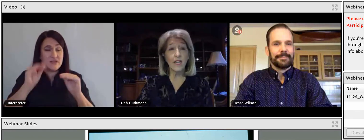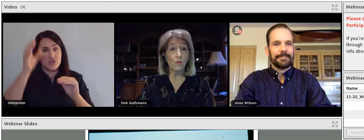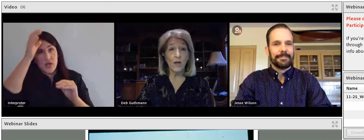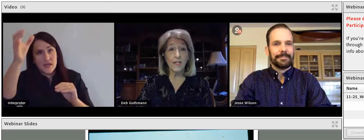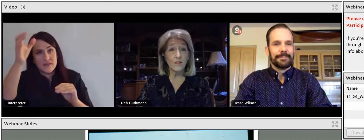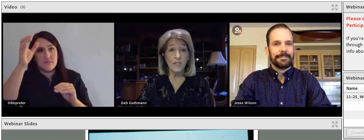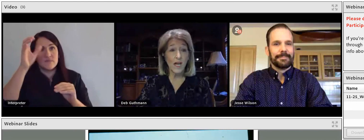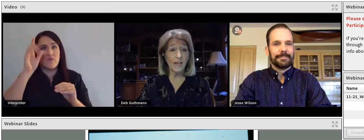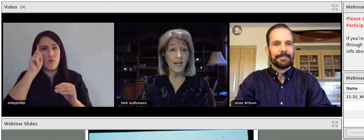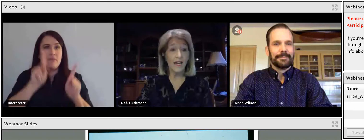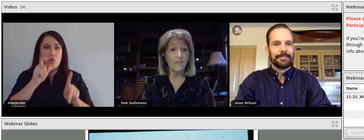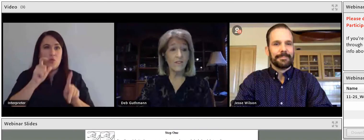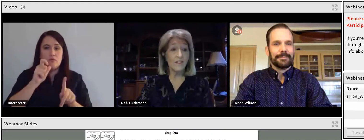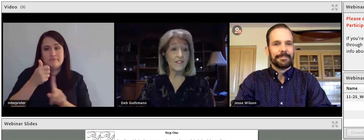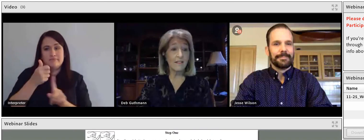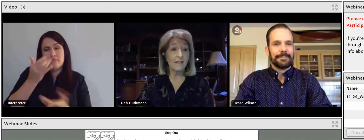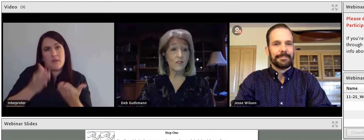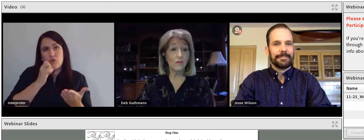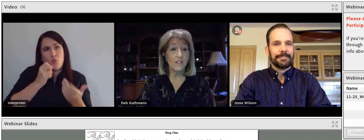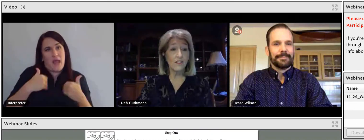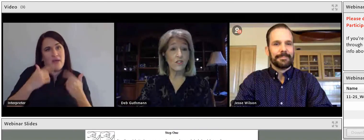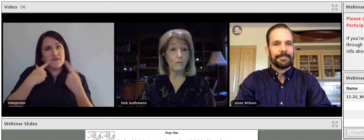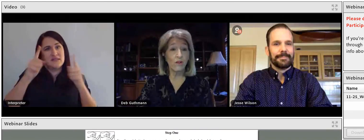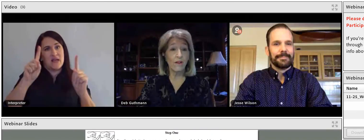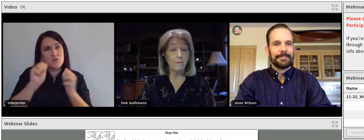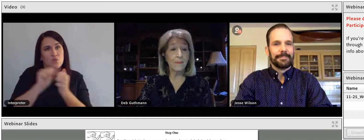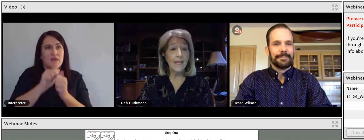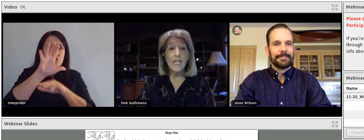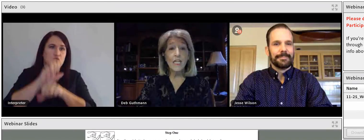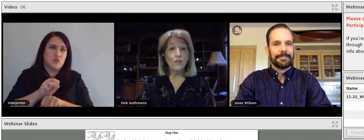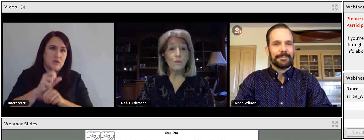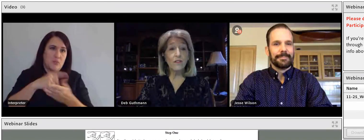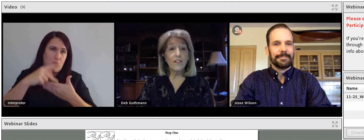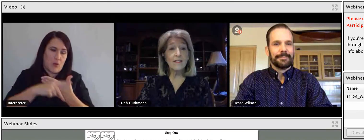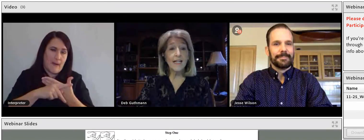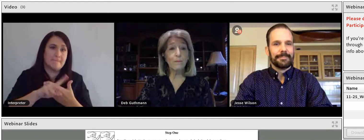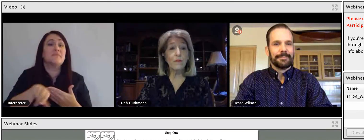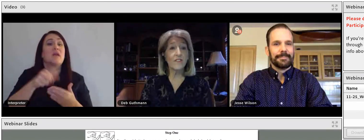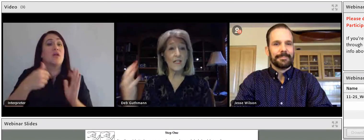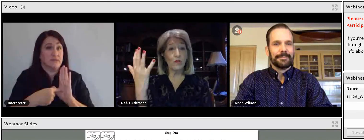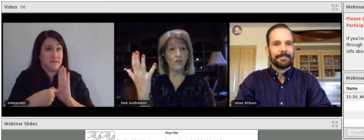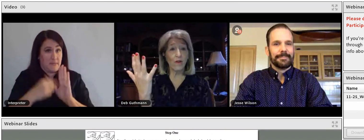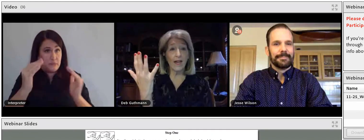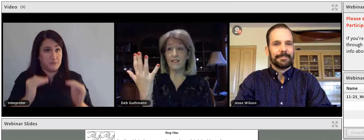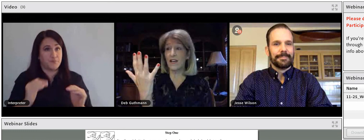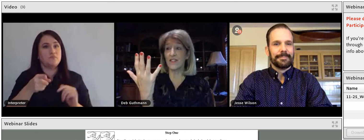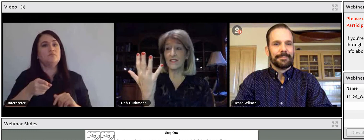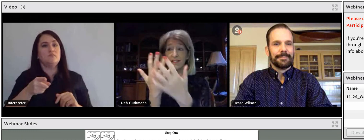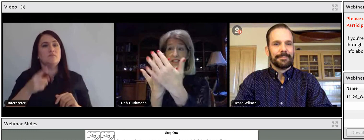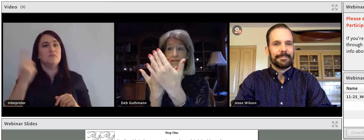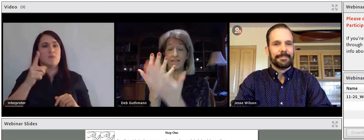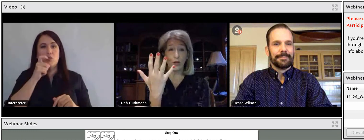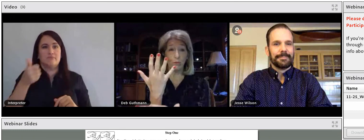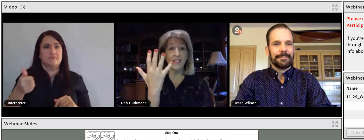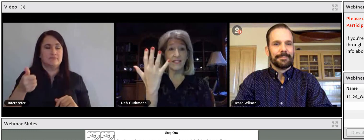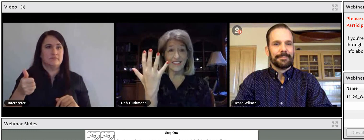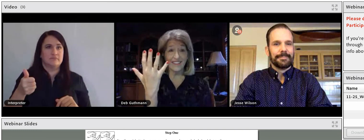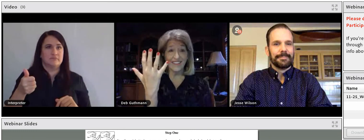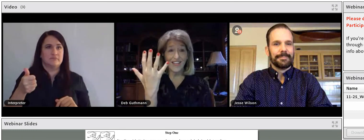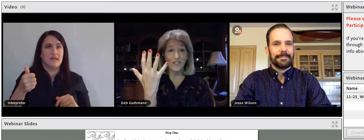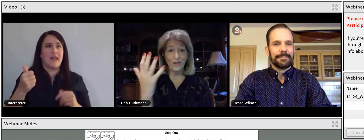to people that otherwise would not have success in a traditional program. Here's a brief example of someone who has,